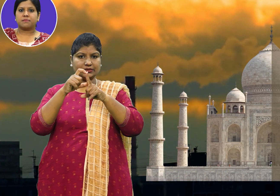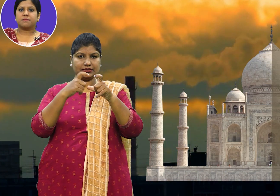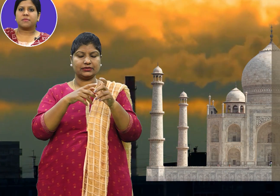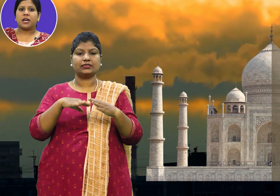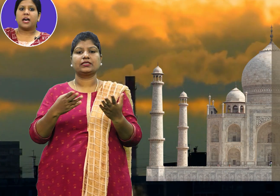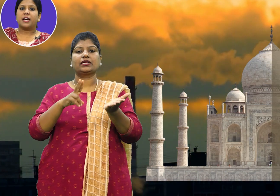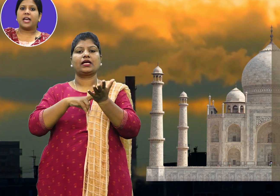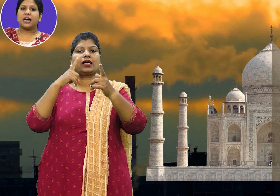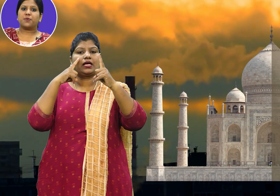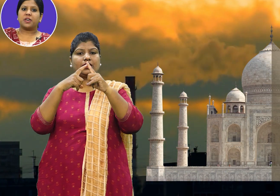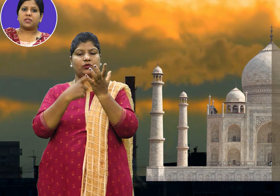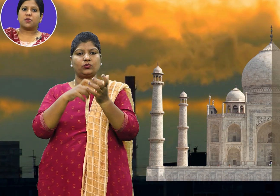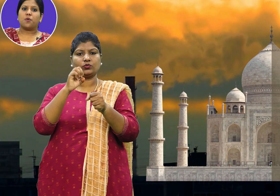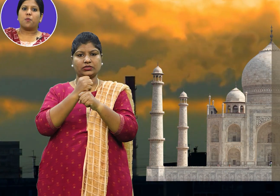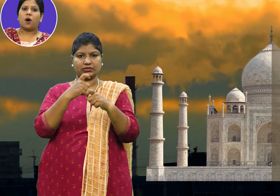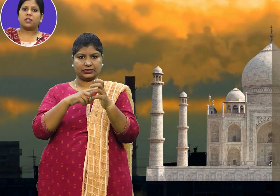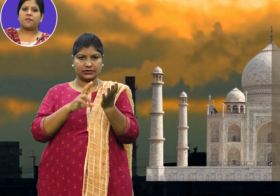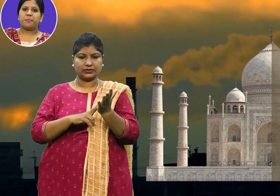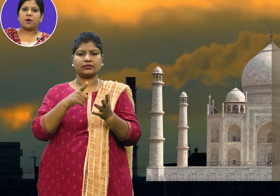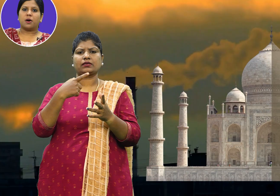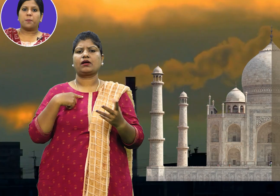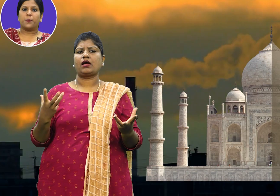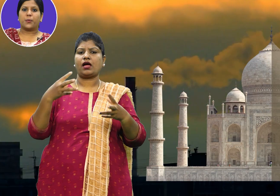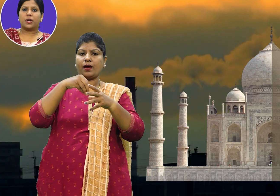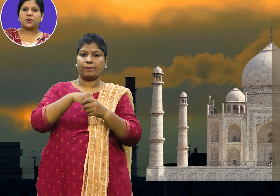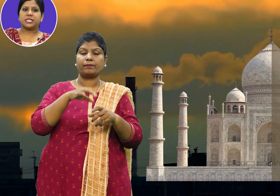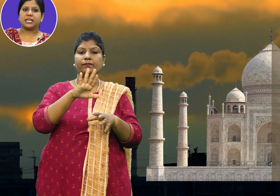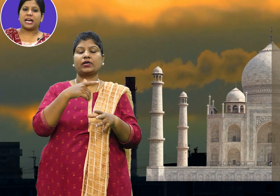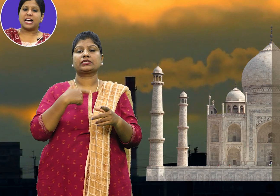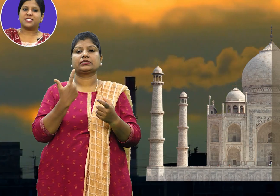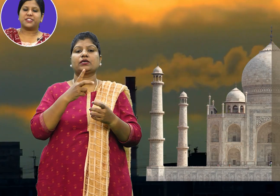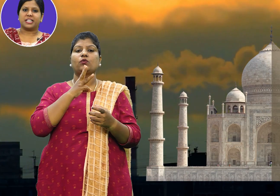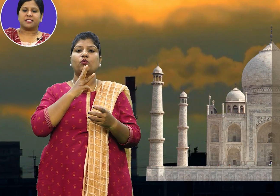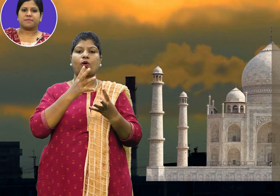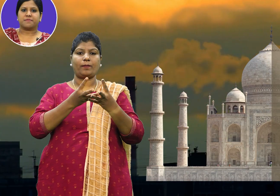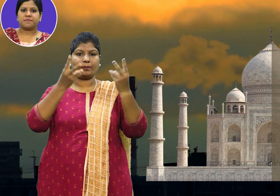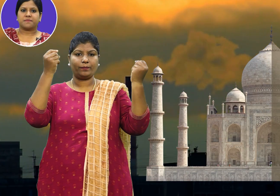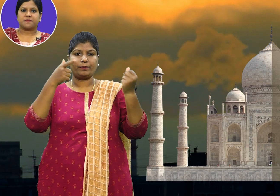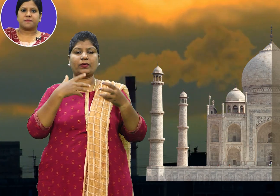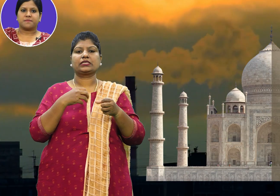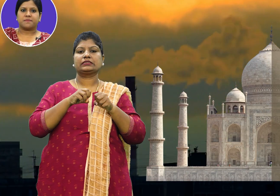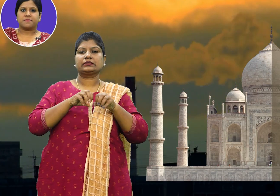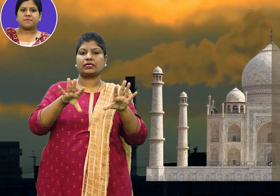dioxide react with water vapor producing acid rain.